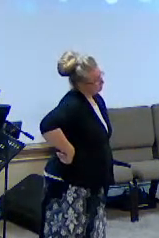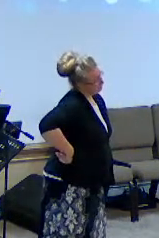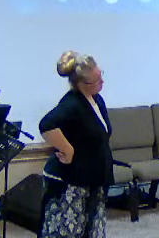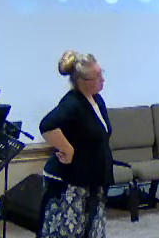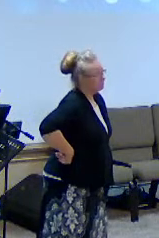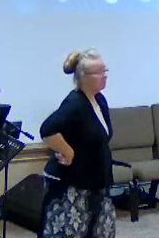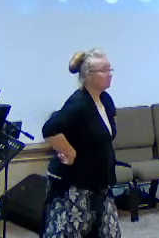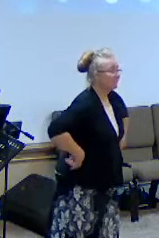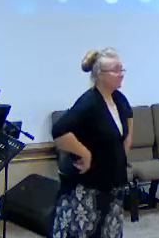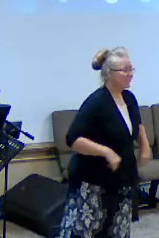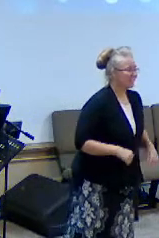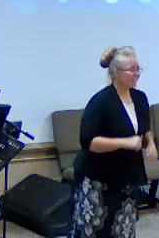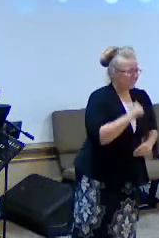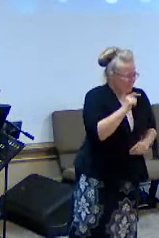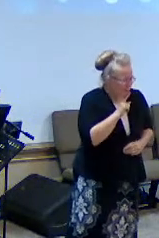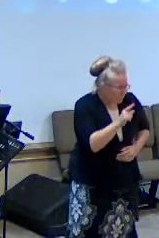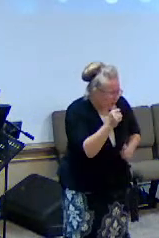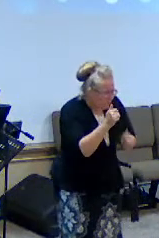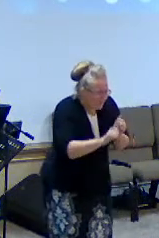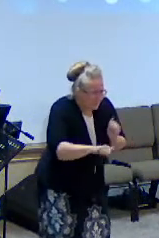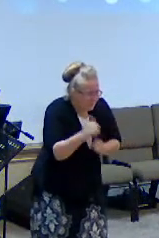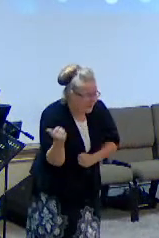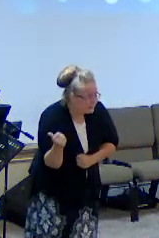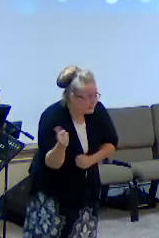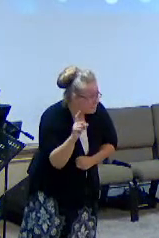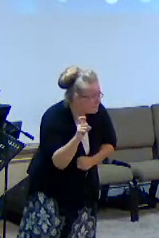So you weren't being real with everybody else?